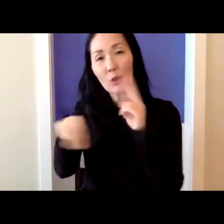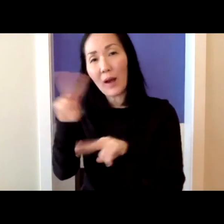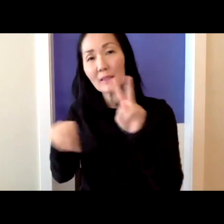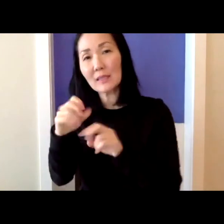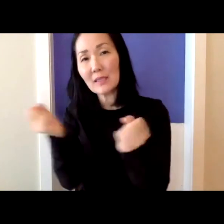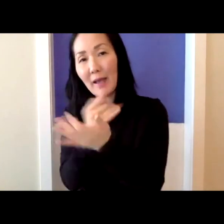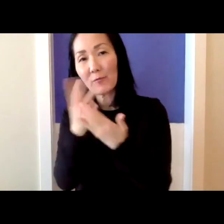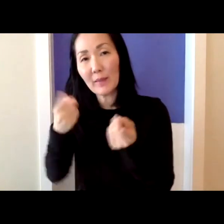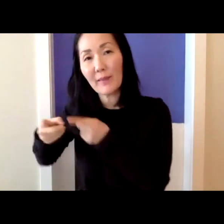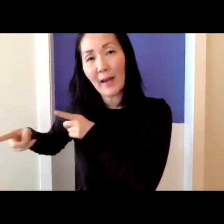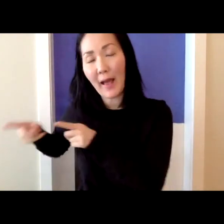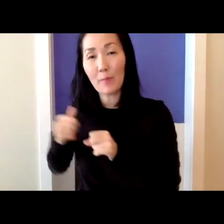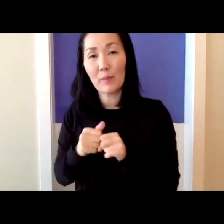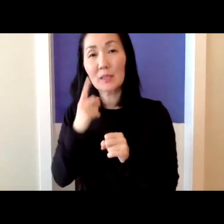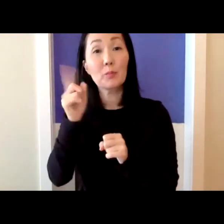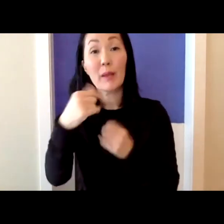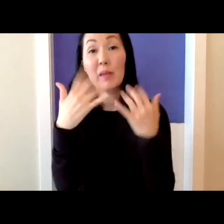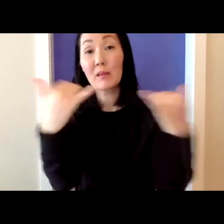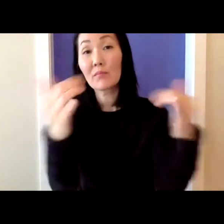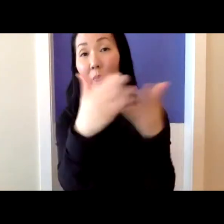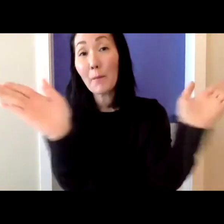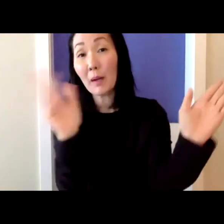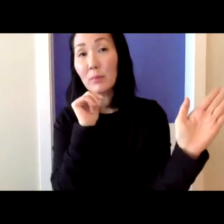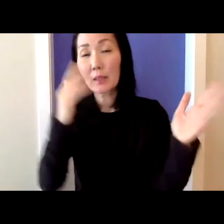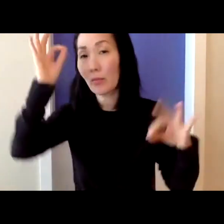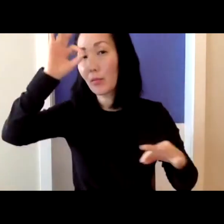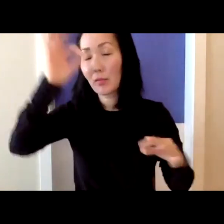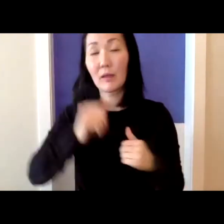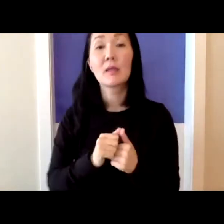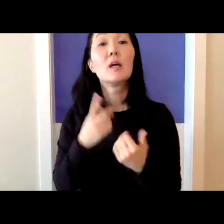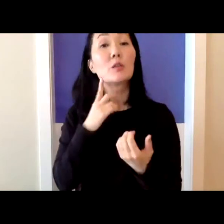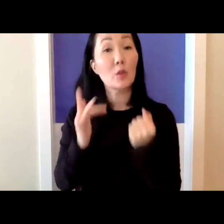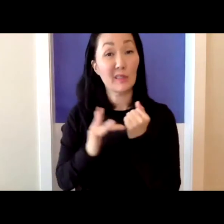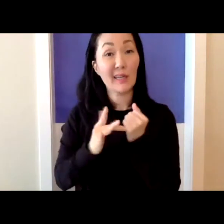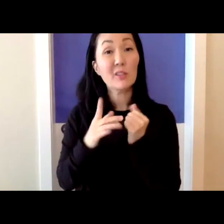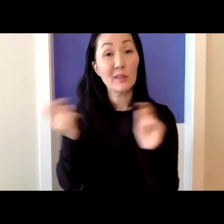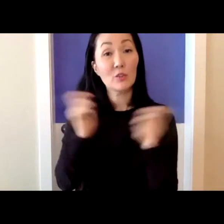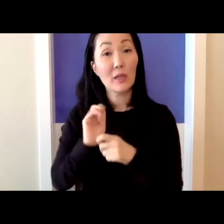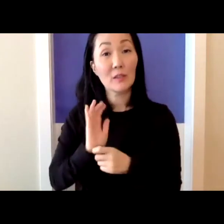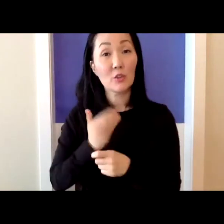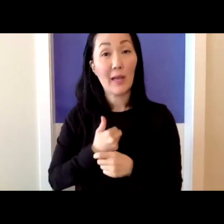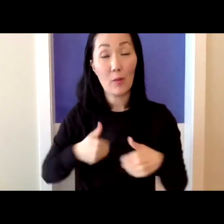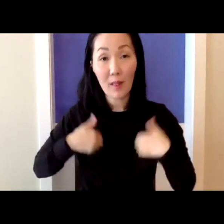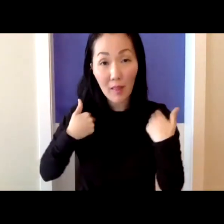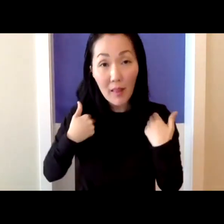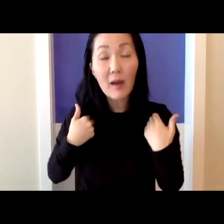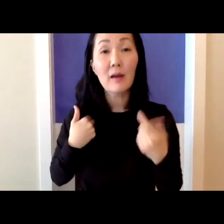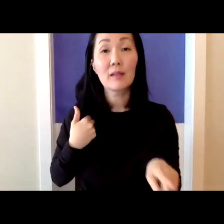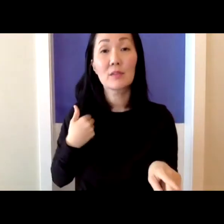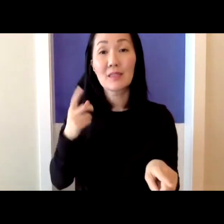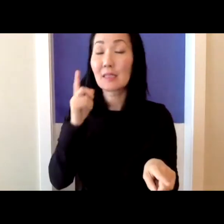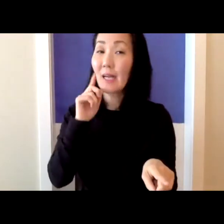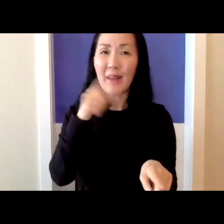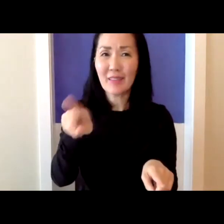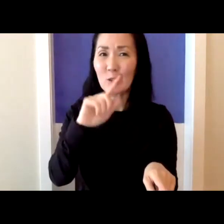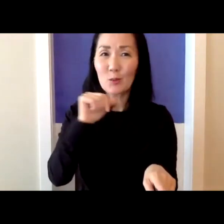doors. Black Mirror has, I think, taught us how technology is changing our lives, but I think most people don't get just how profitable these tech